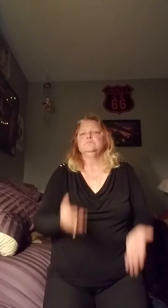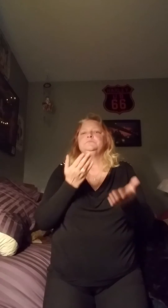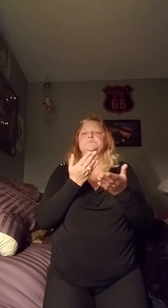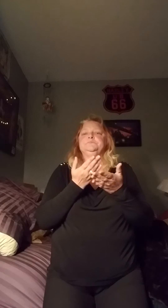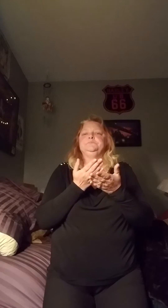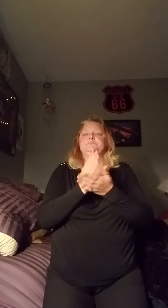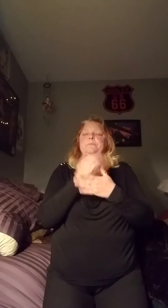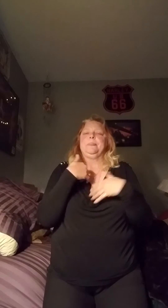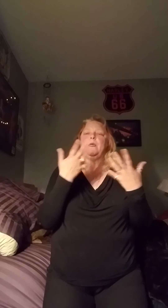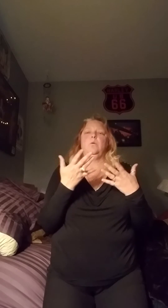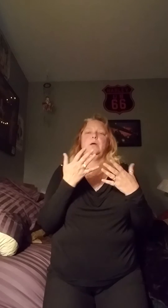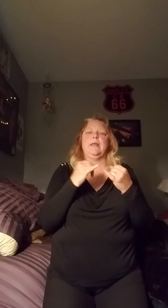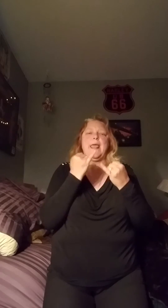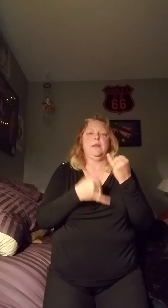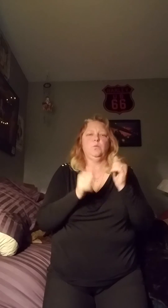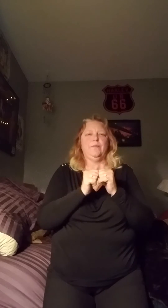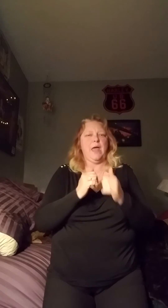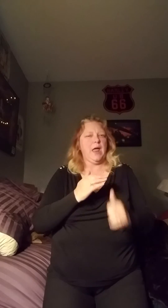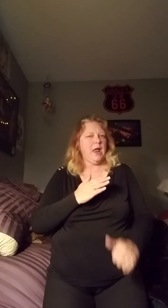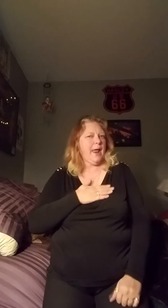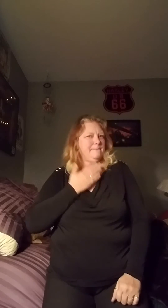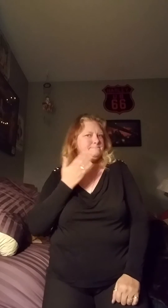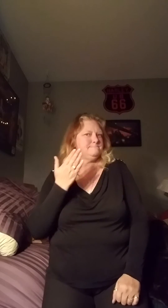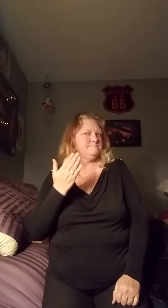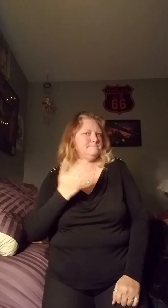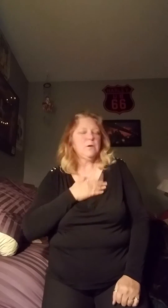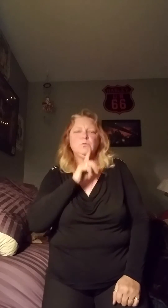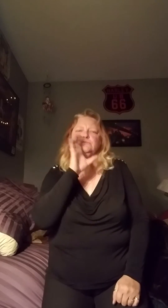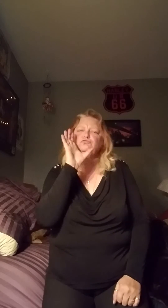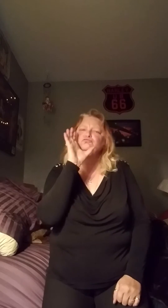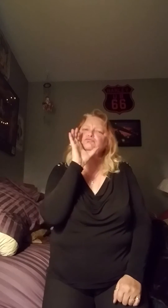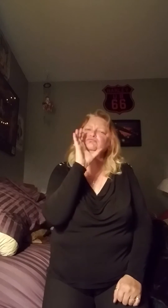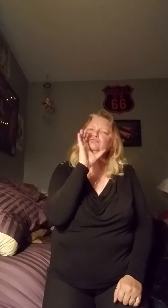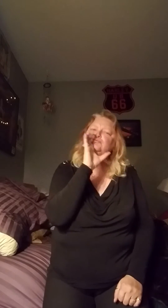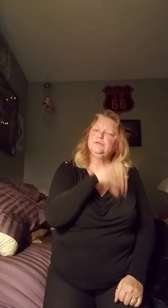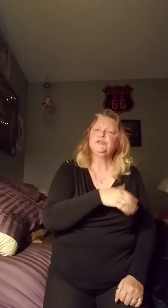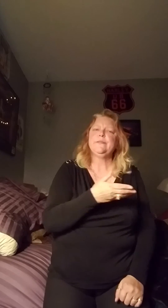I want to end with happiness, and it's a strange thing to talk about in psychology.